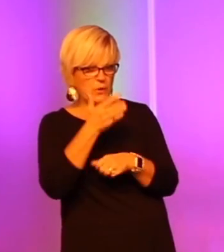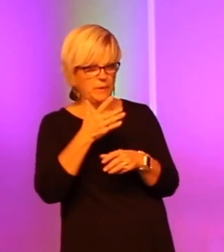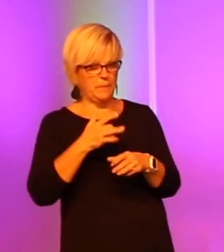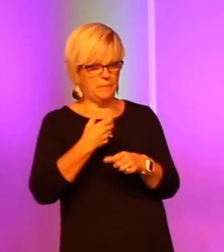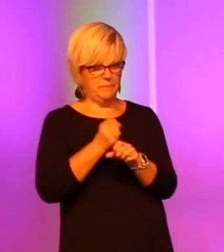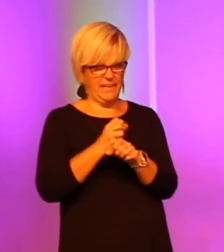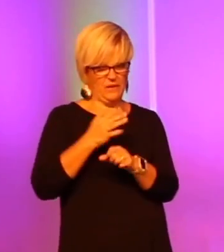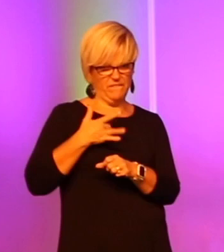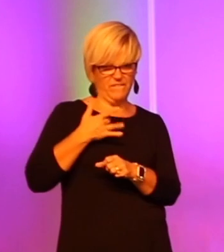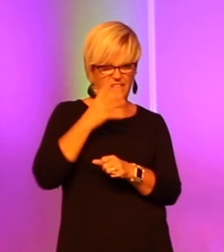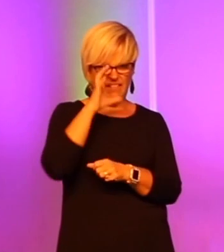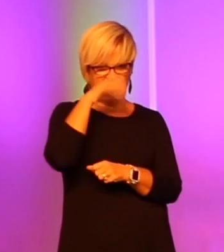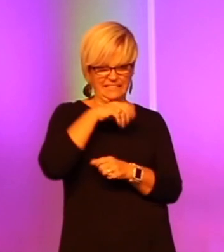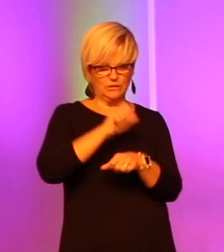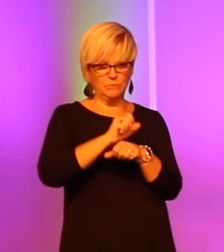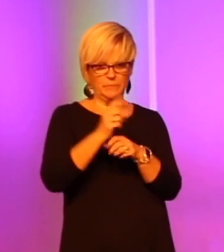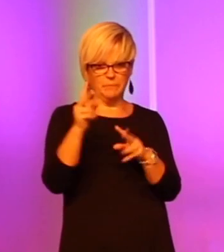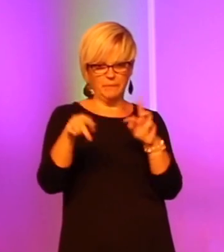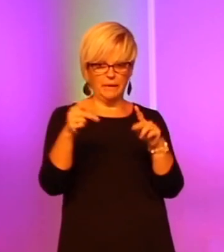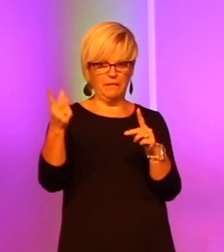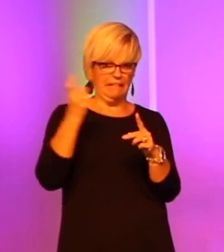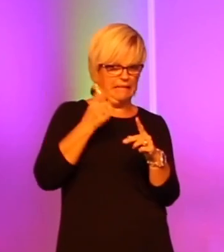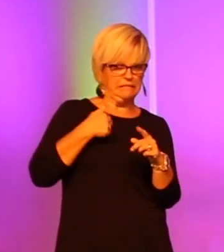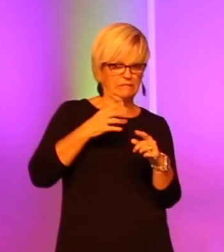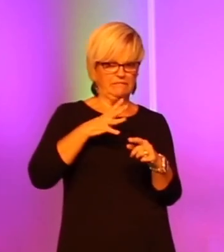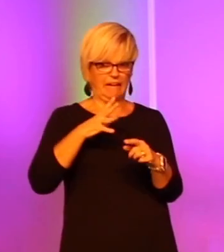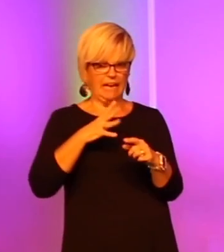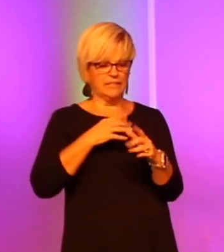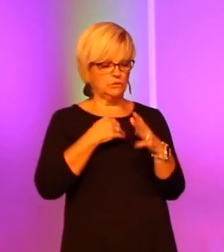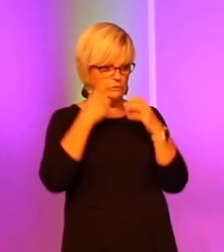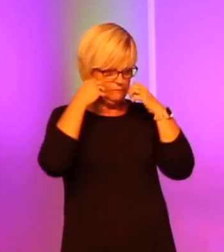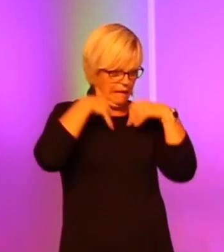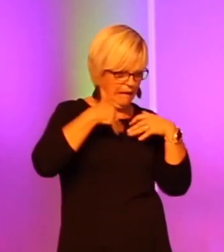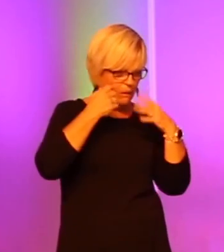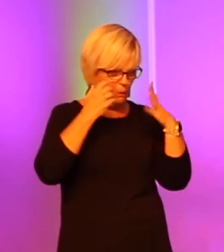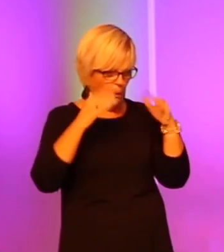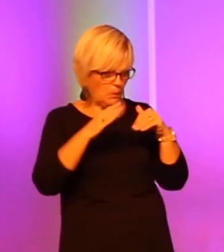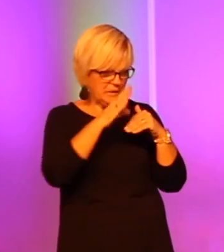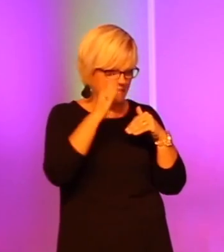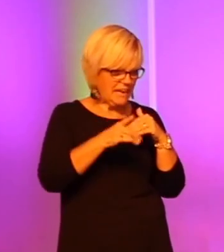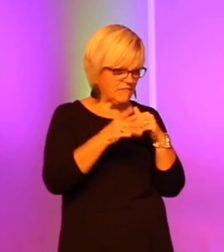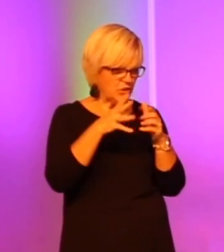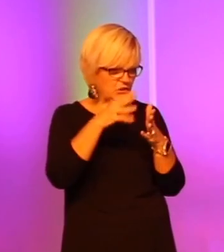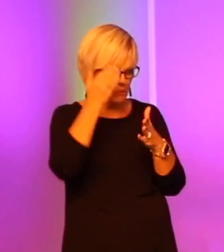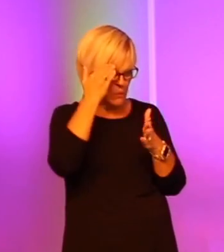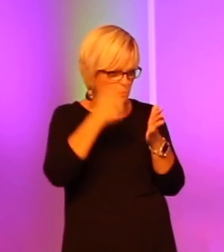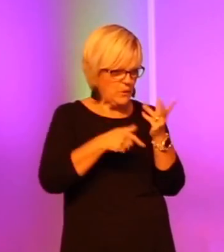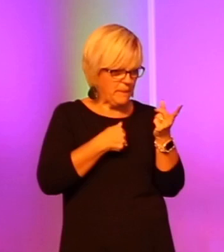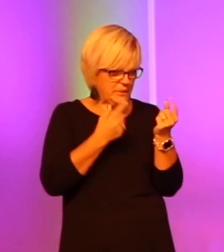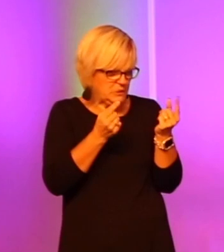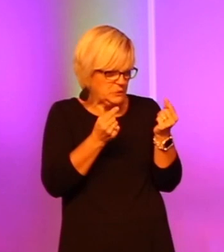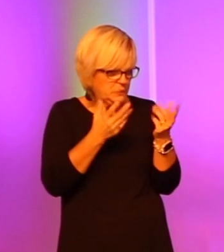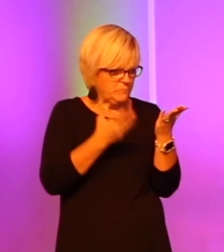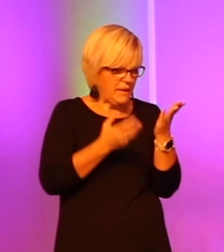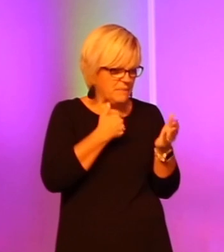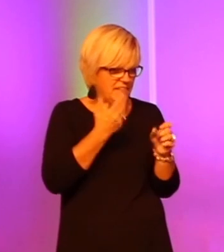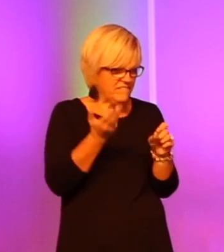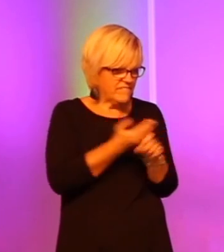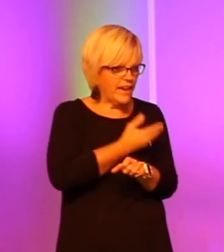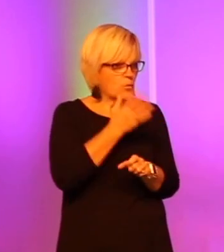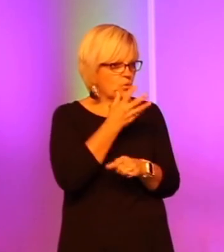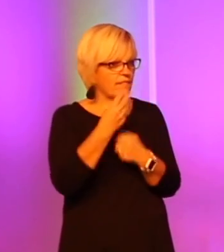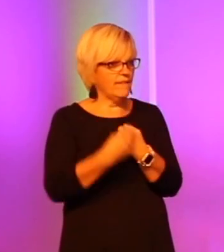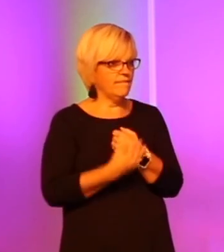start asking, "Are you all right? Yeah, I'm fine." And you're sweating. You're like, "Hope they don't ever find out I'm gonna get fired or what." It's just gonna affect you at your job. There will